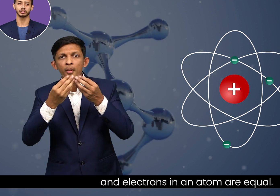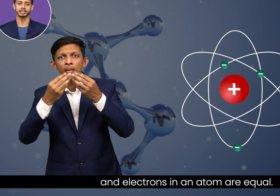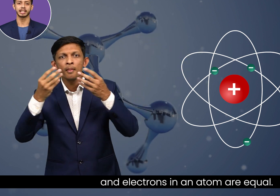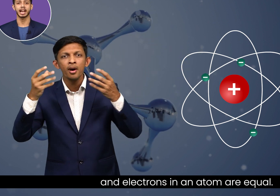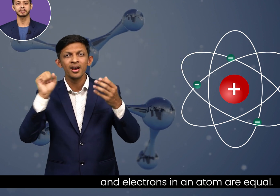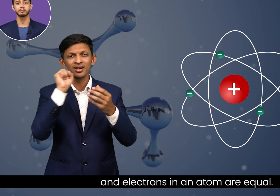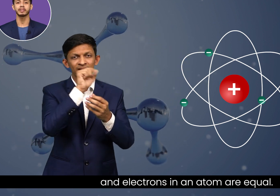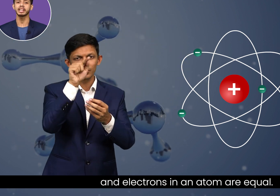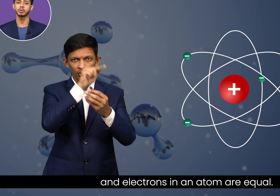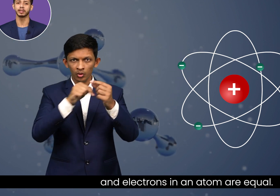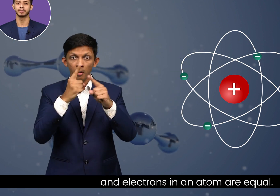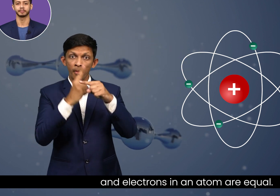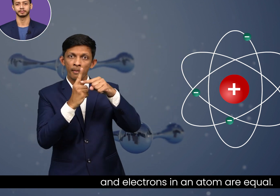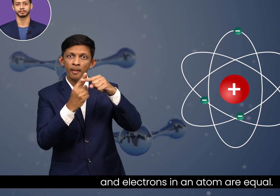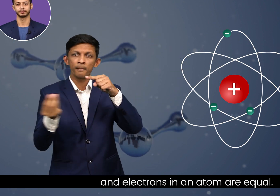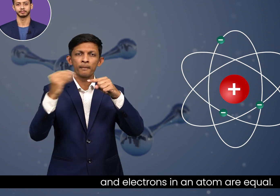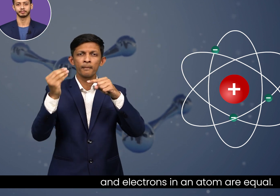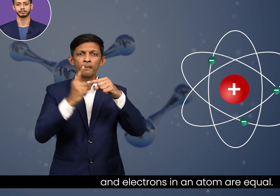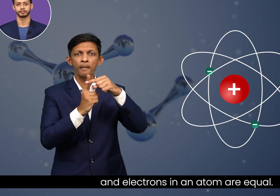electrons in an atom are equal.